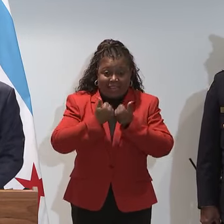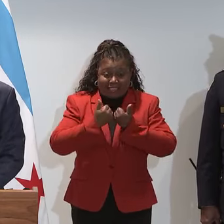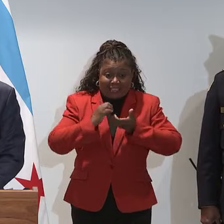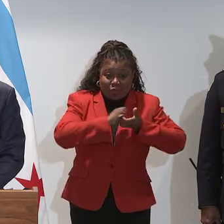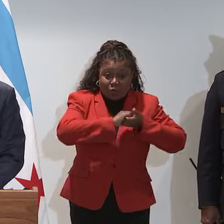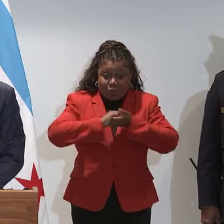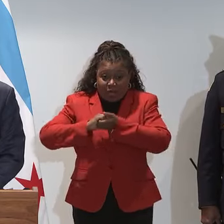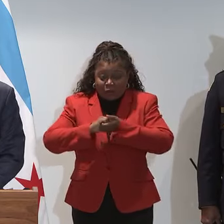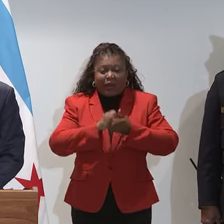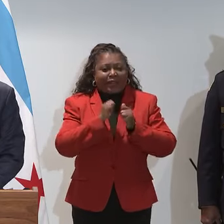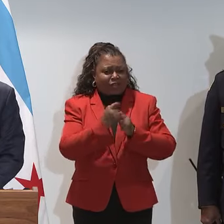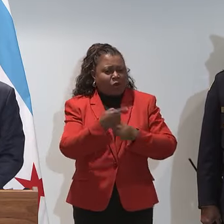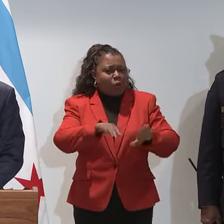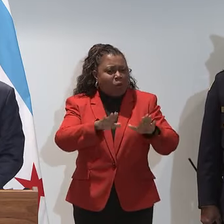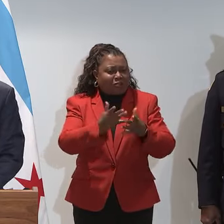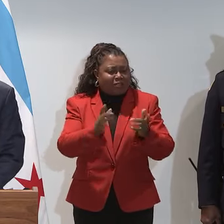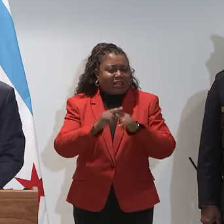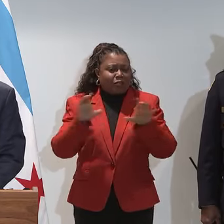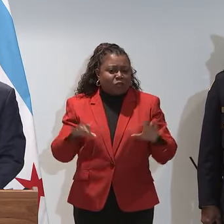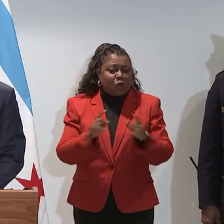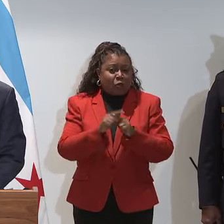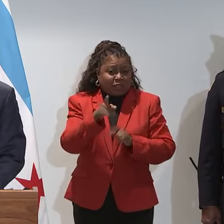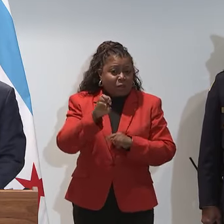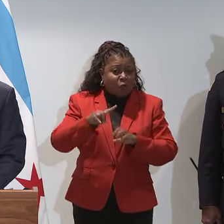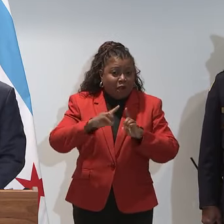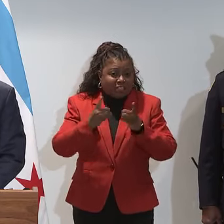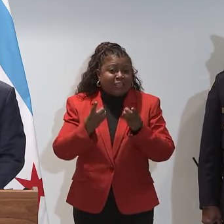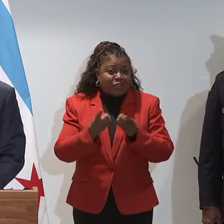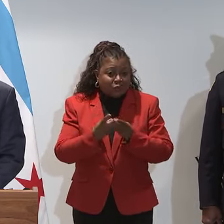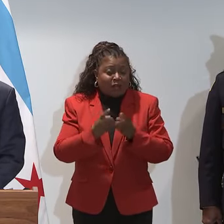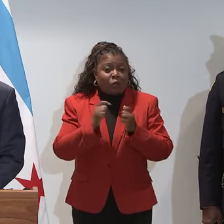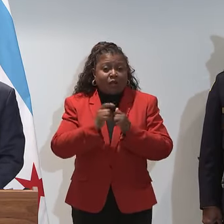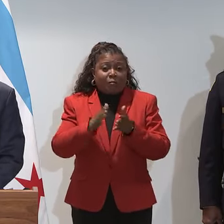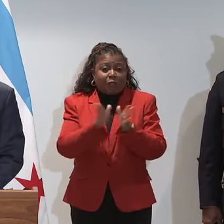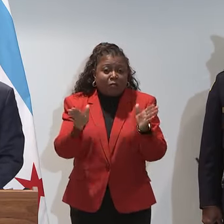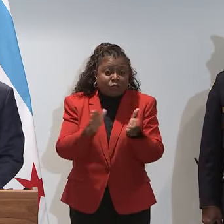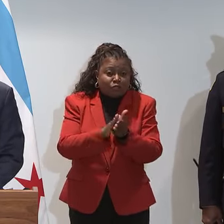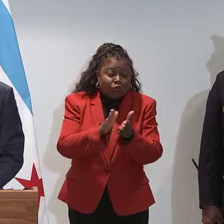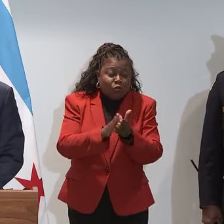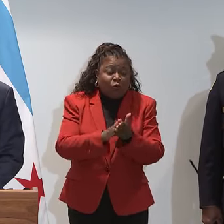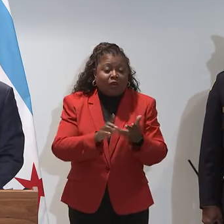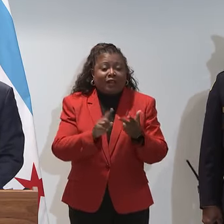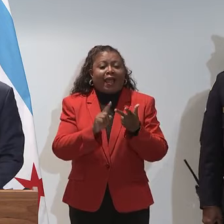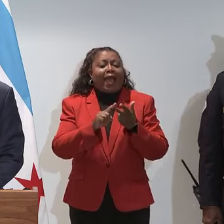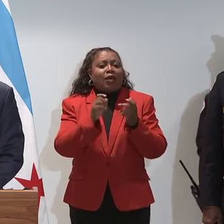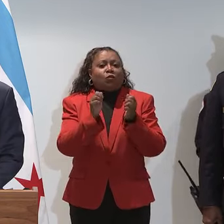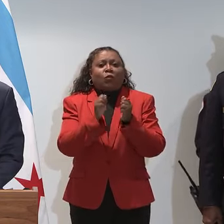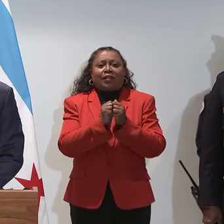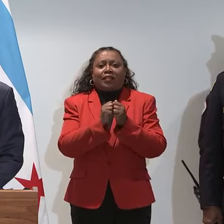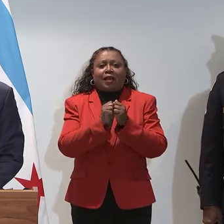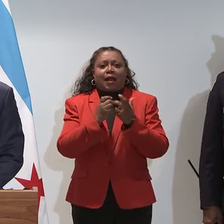collaborations, like the wonderful things we've been doing with the park districts, with public schools, and